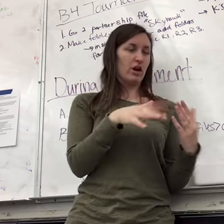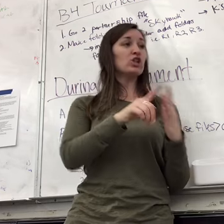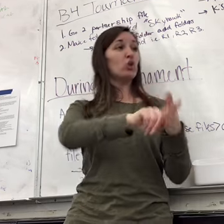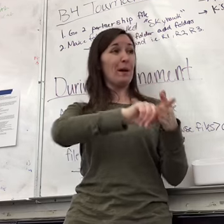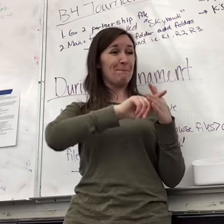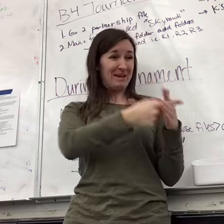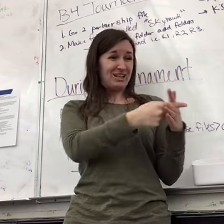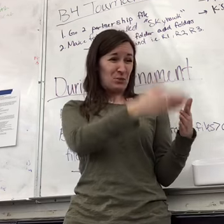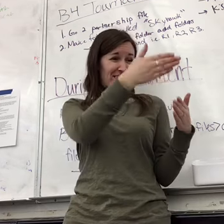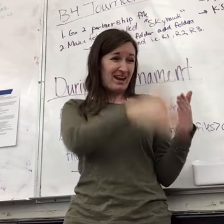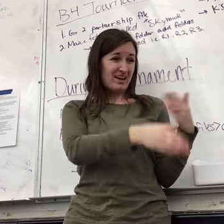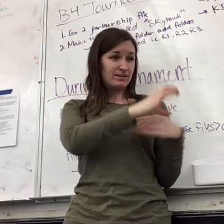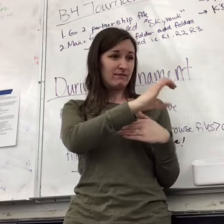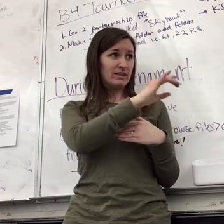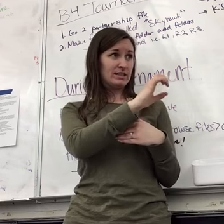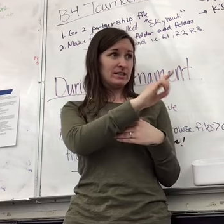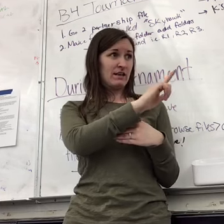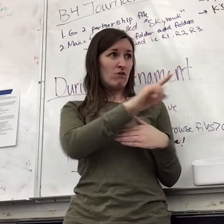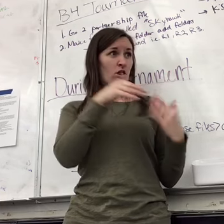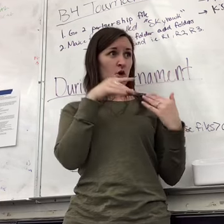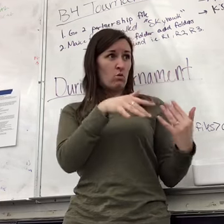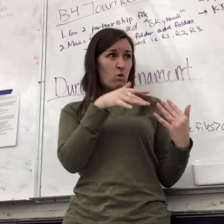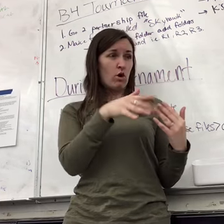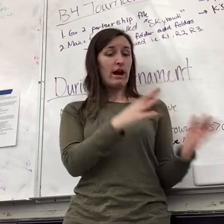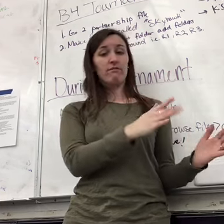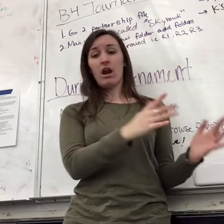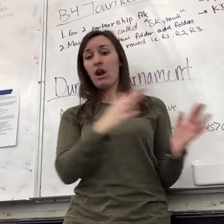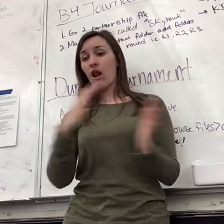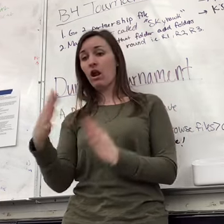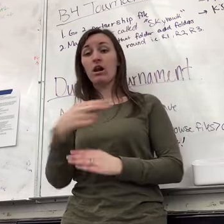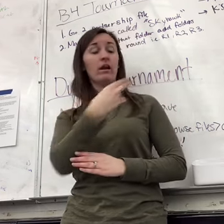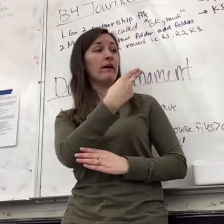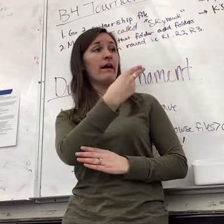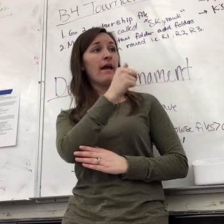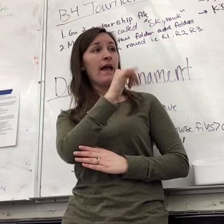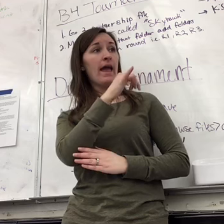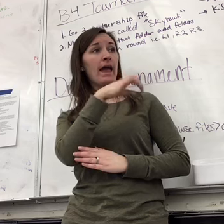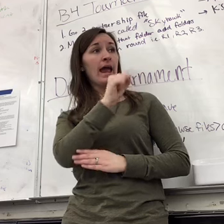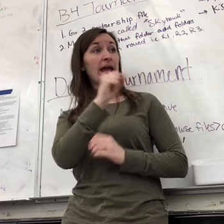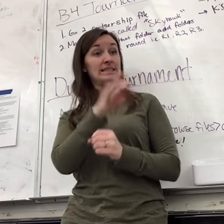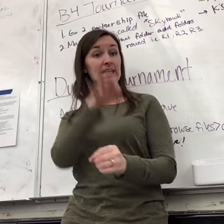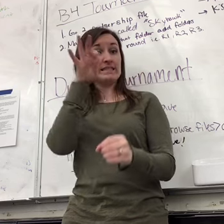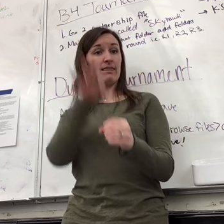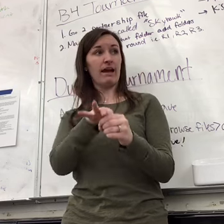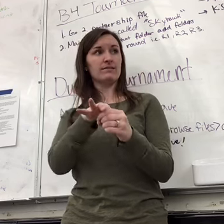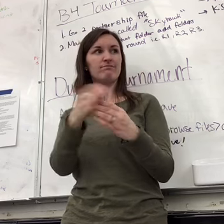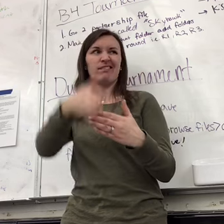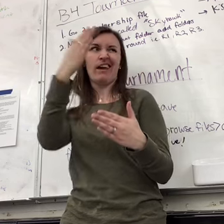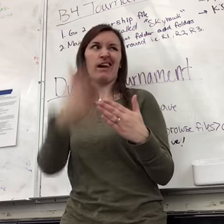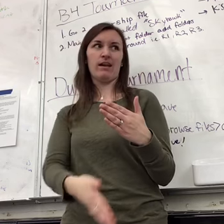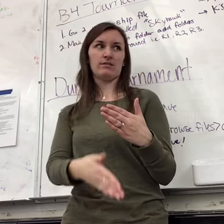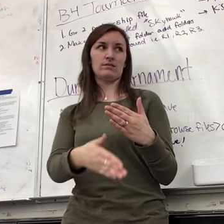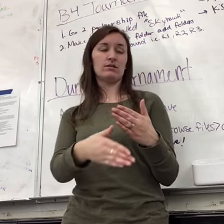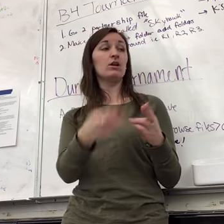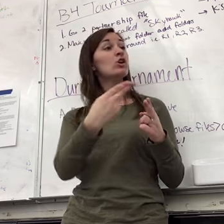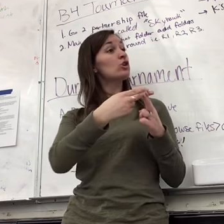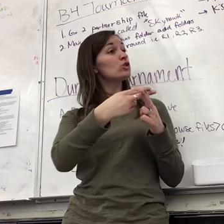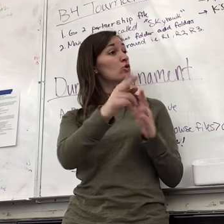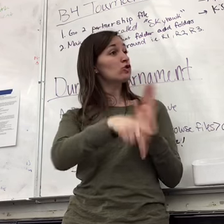War, ends with Rutherford B. Hayes' election. Has some short-term successes. Think schools, Freedmen's